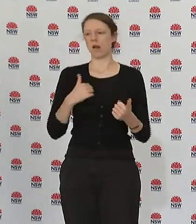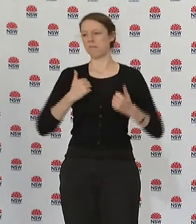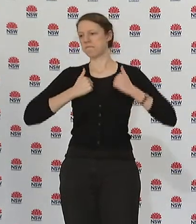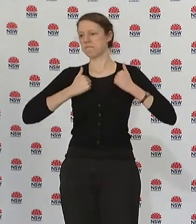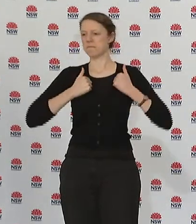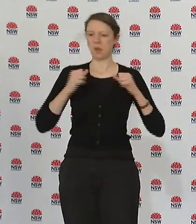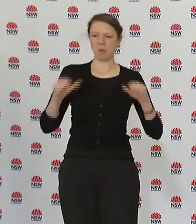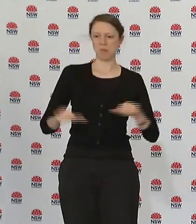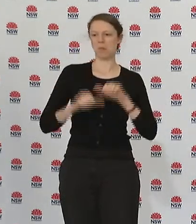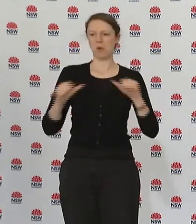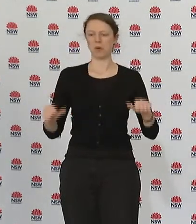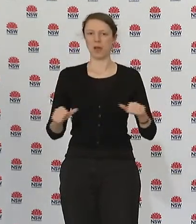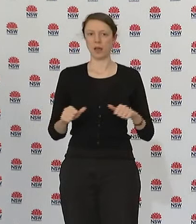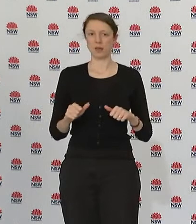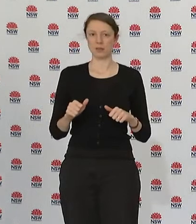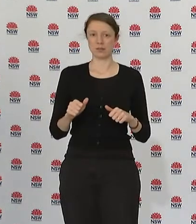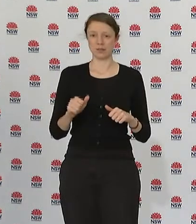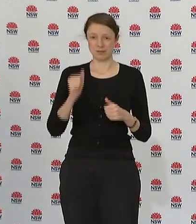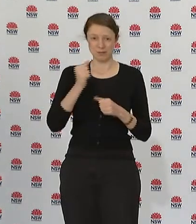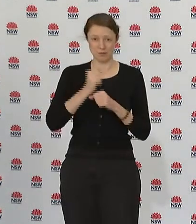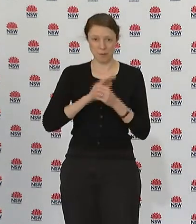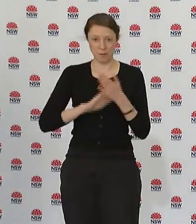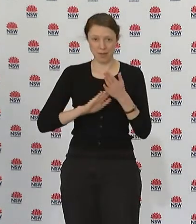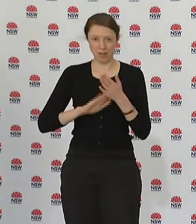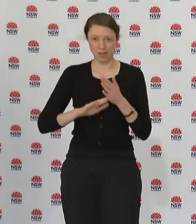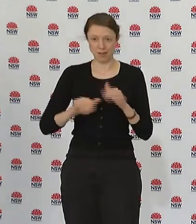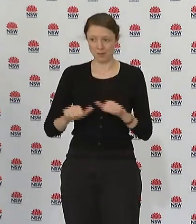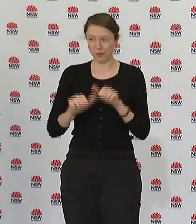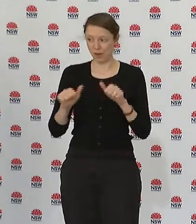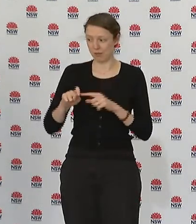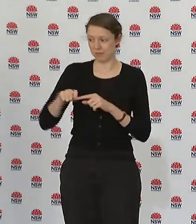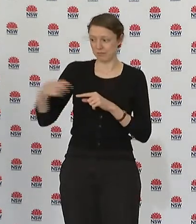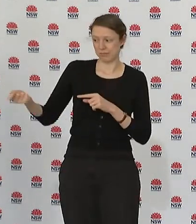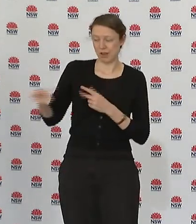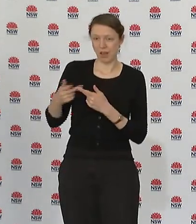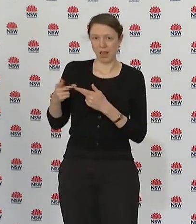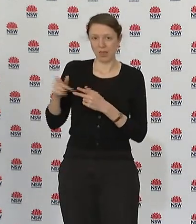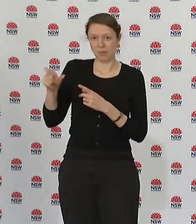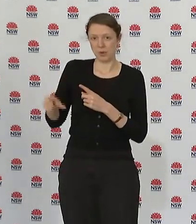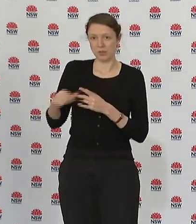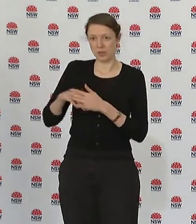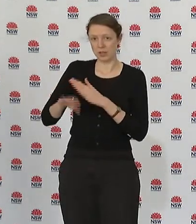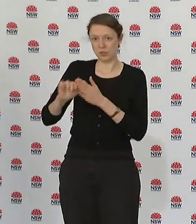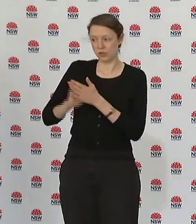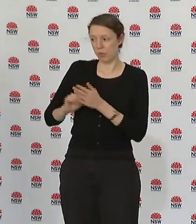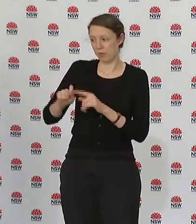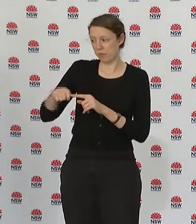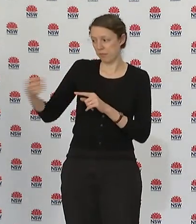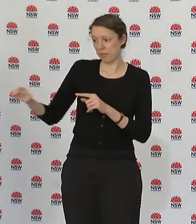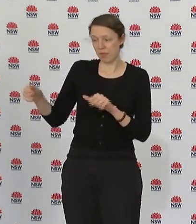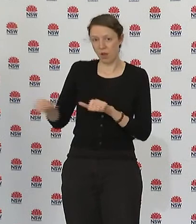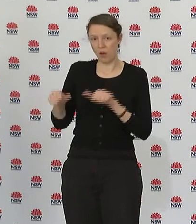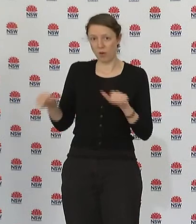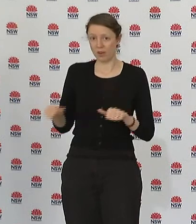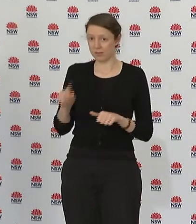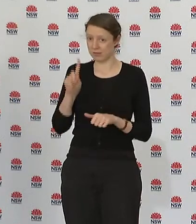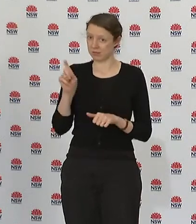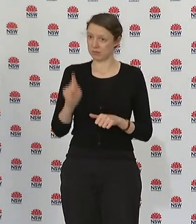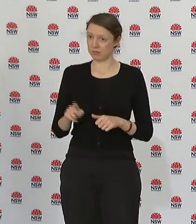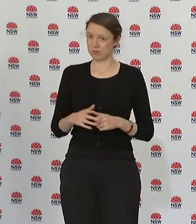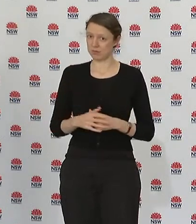setting or in a grocery store, can be susceptible and vulnerable, and just think about others apart from just